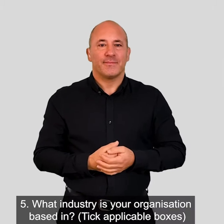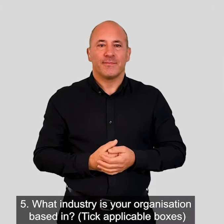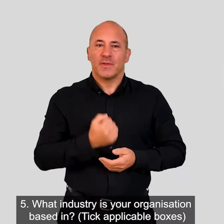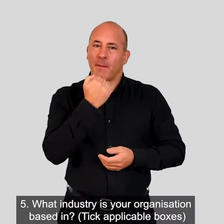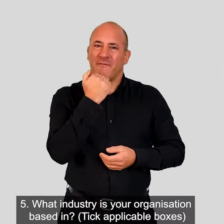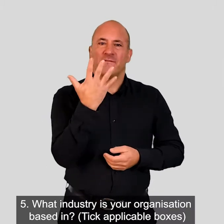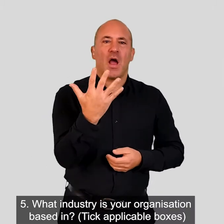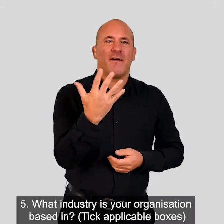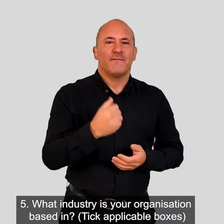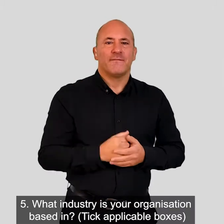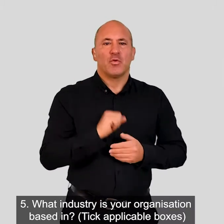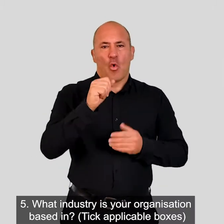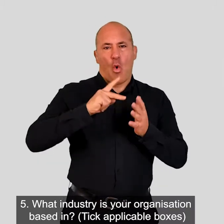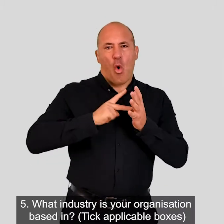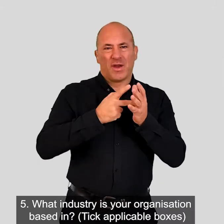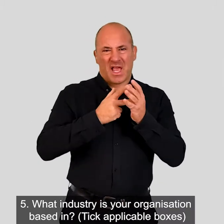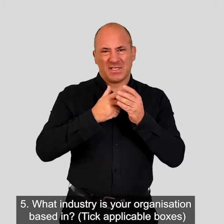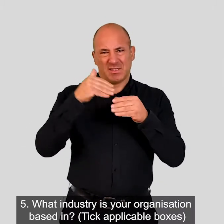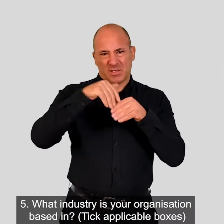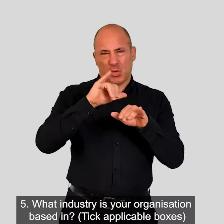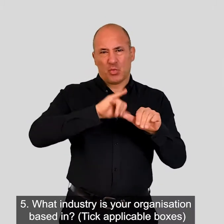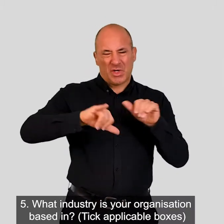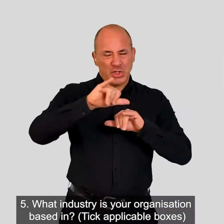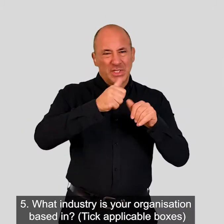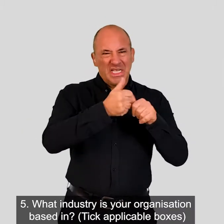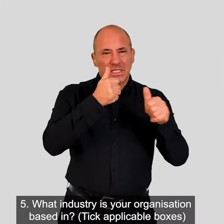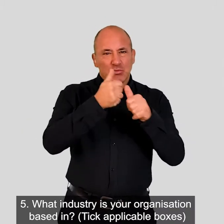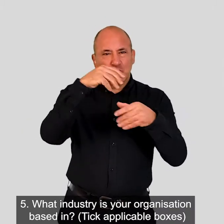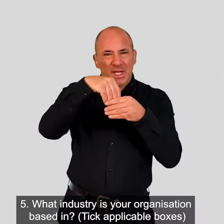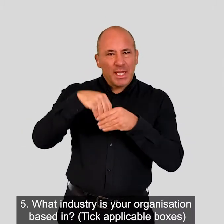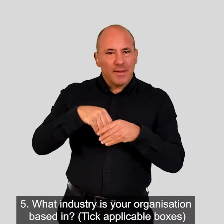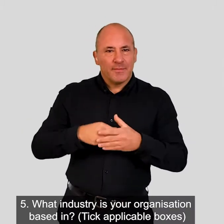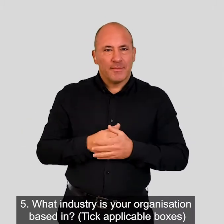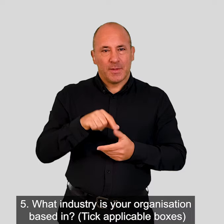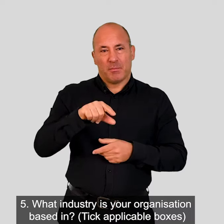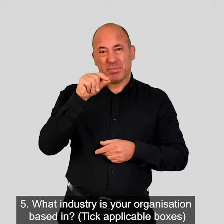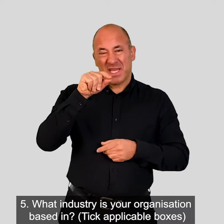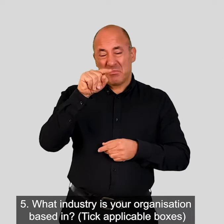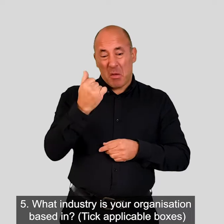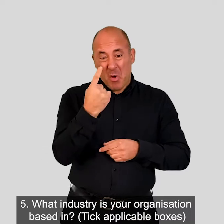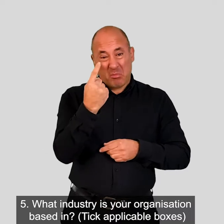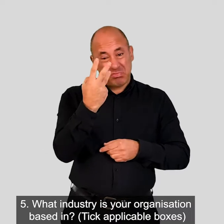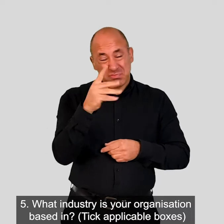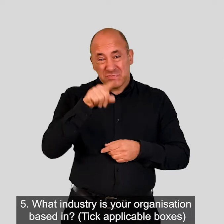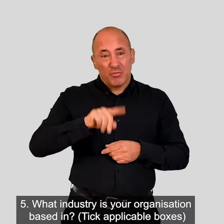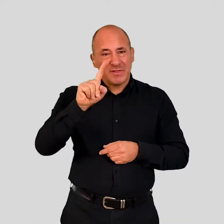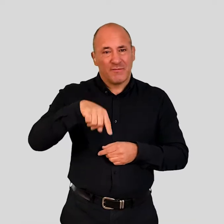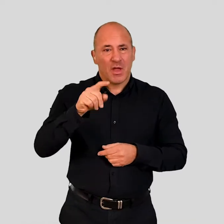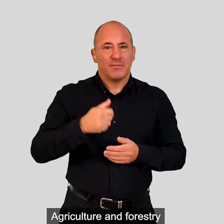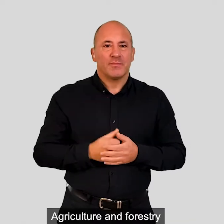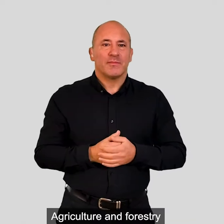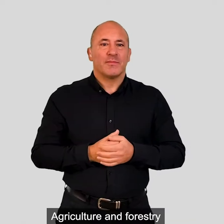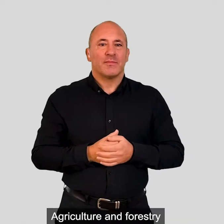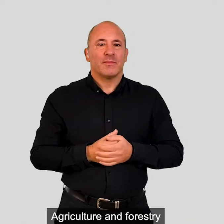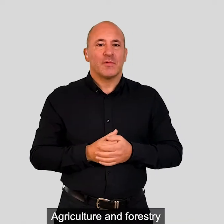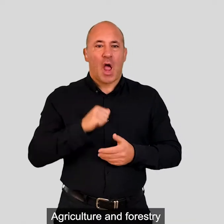5. What industry is your organisation based in? Tick applicable boxes. Agriculture